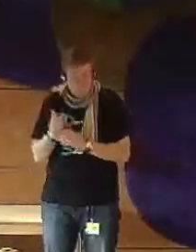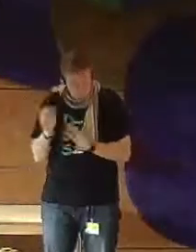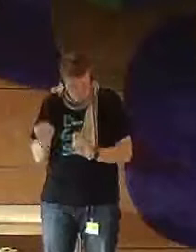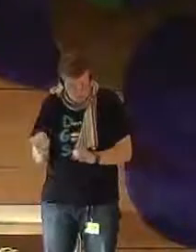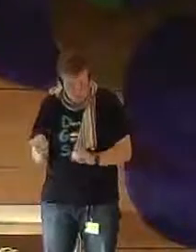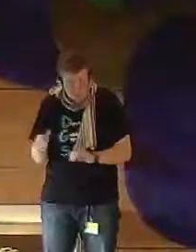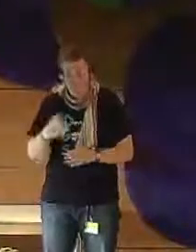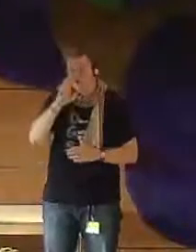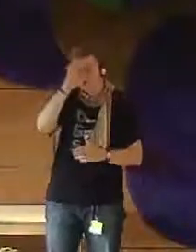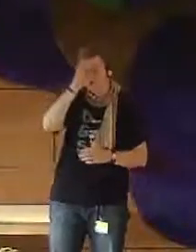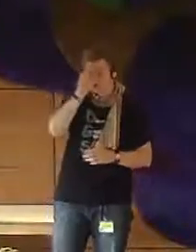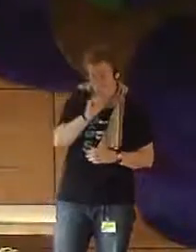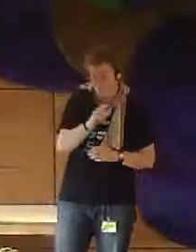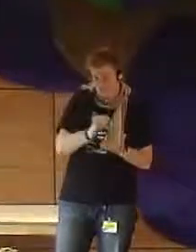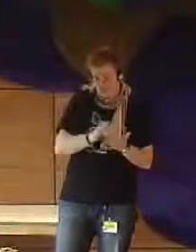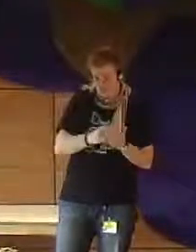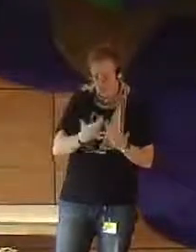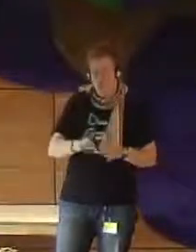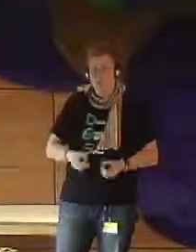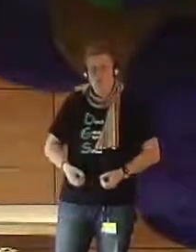produce testosterone.